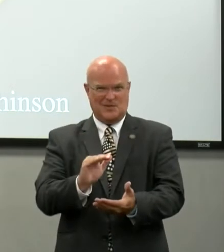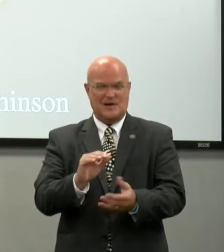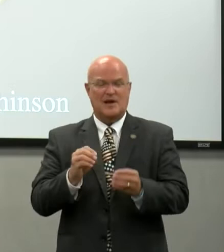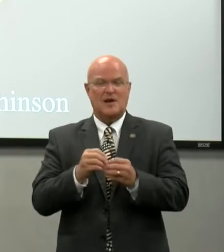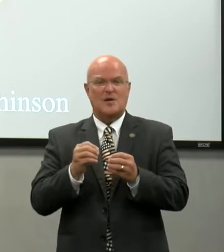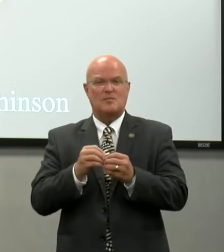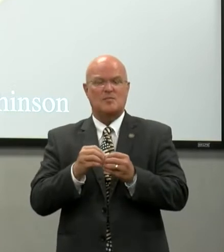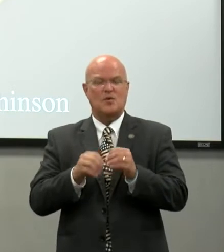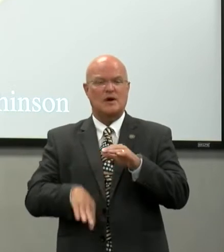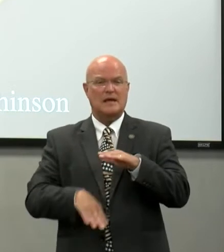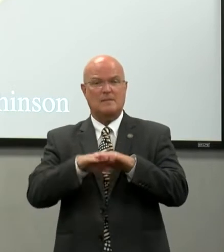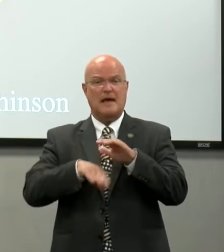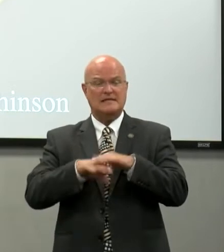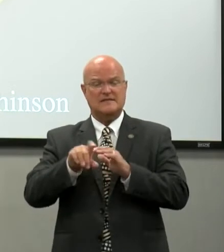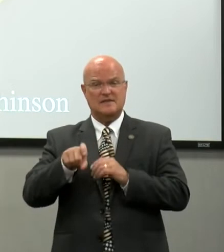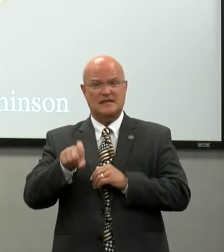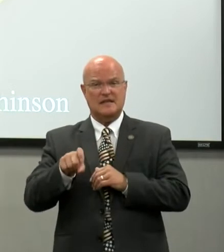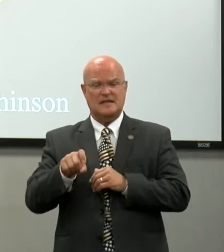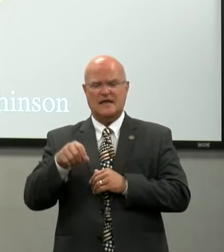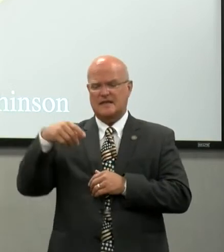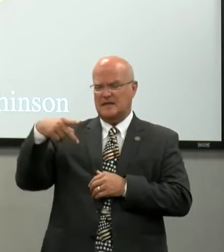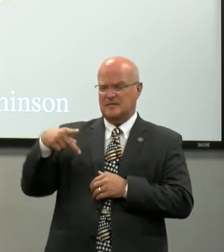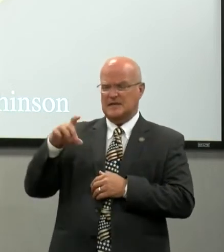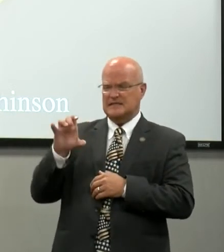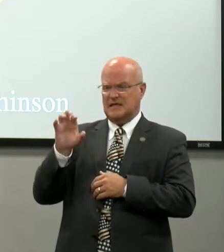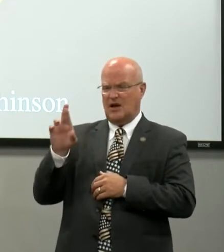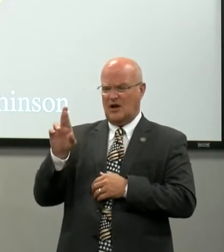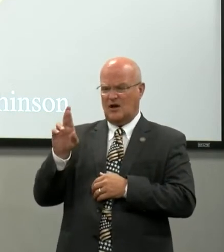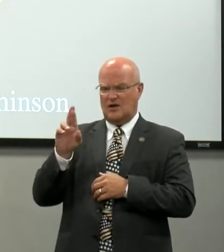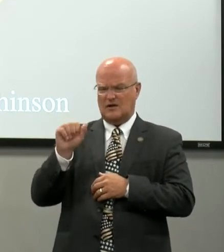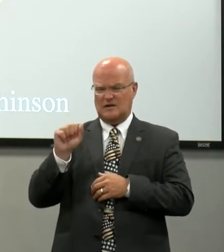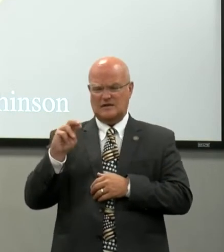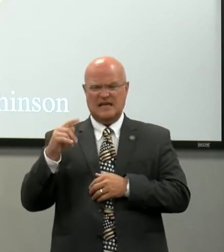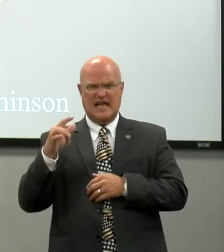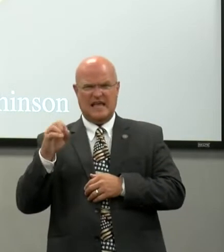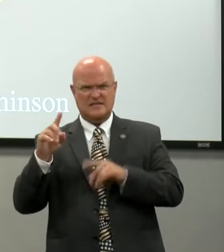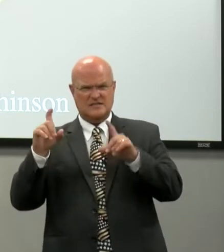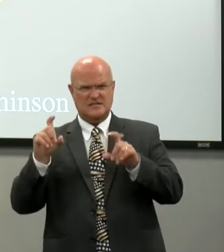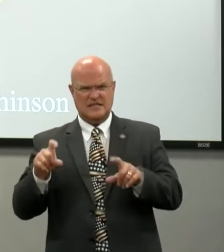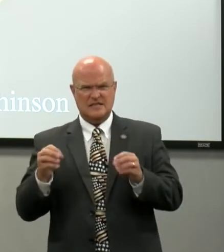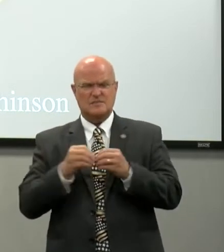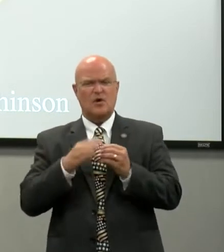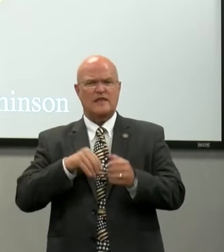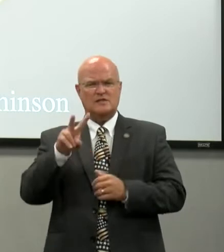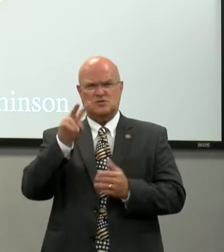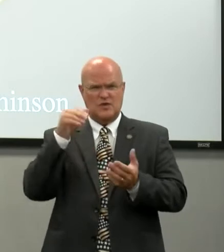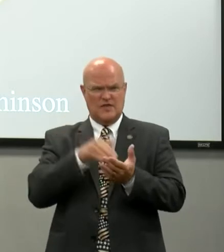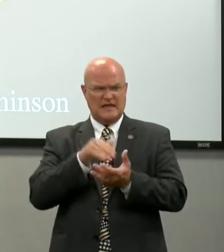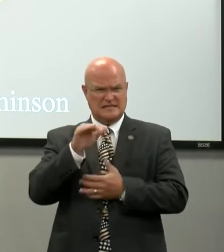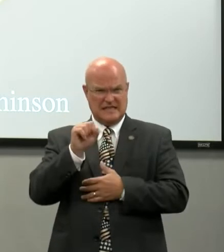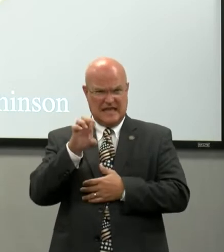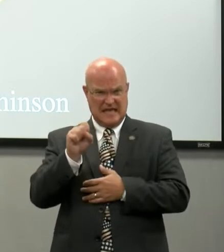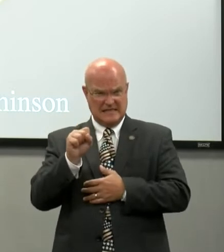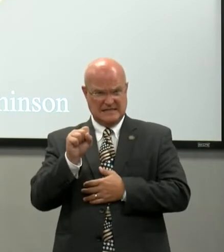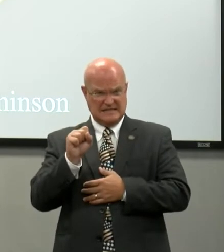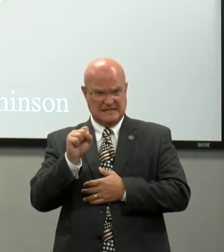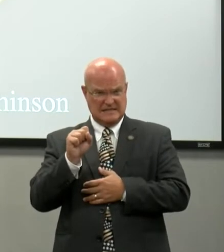more capacity. If you combine the PCR and the antigen test over the last couple of days, it's well over 2,000 cases. Is there